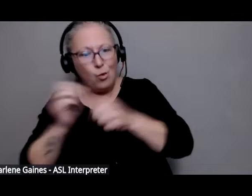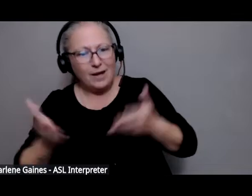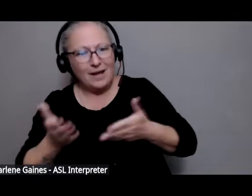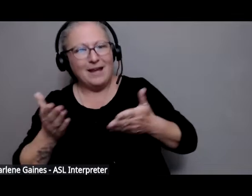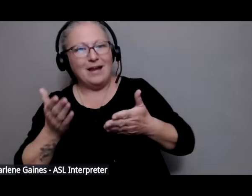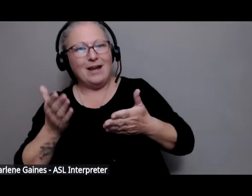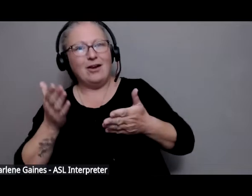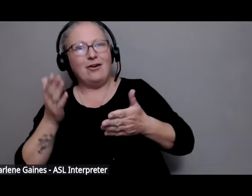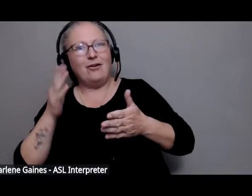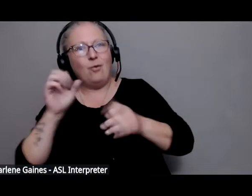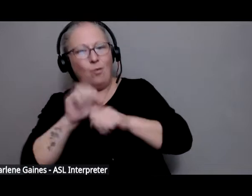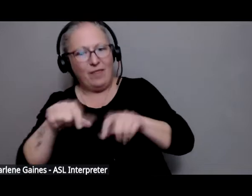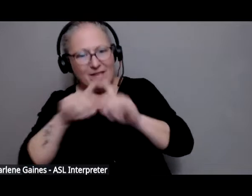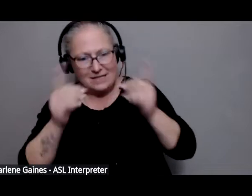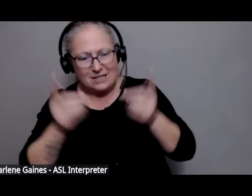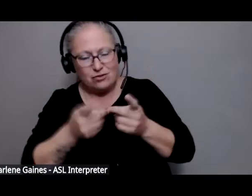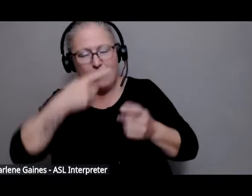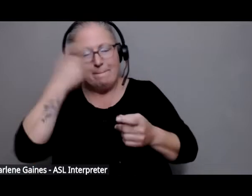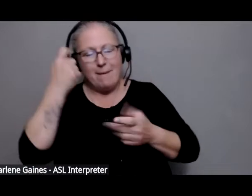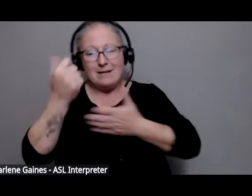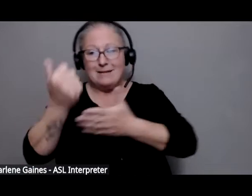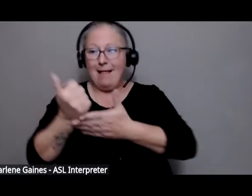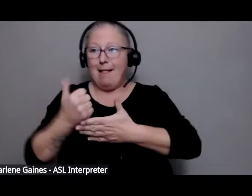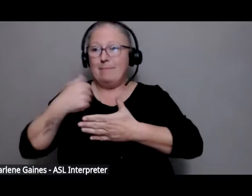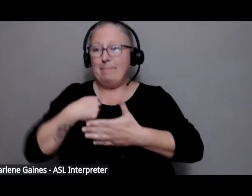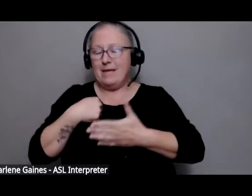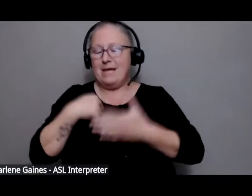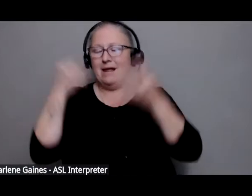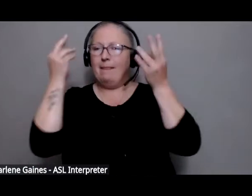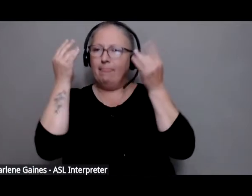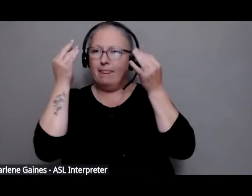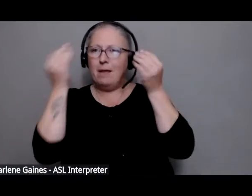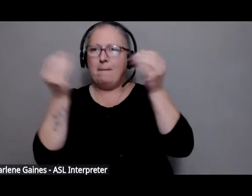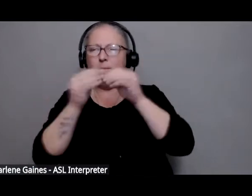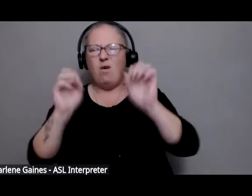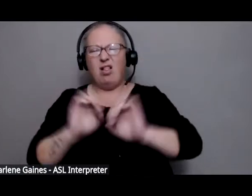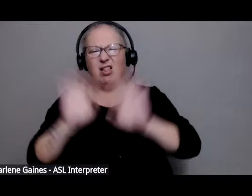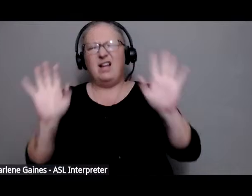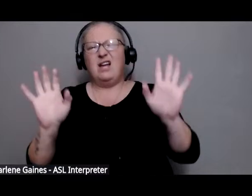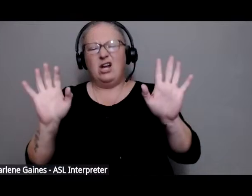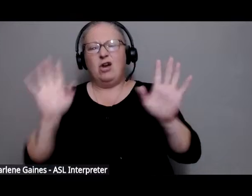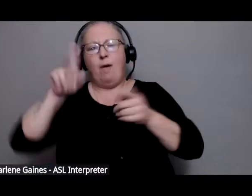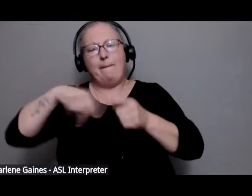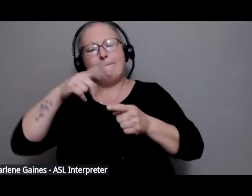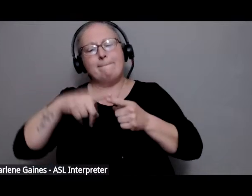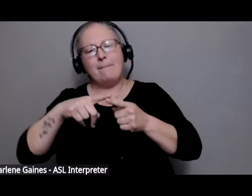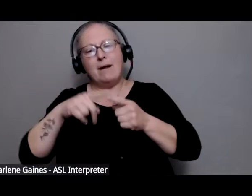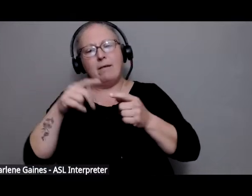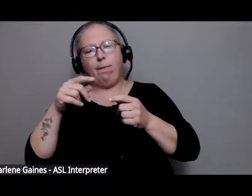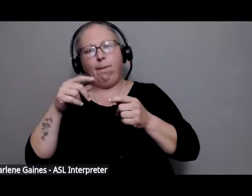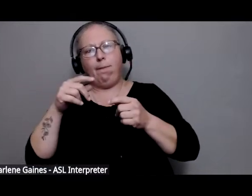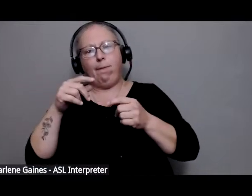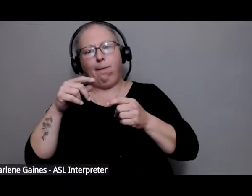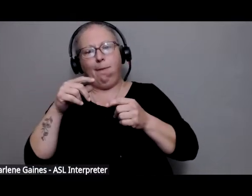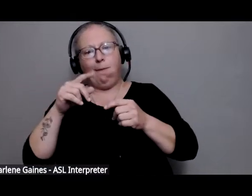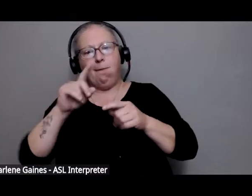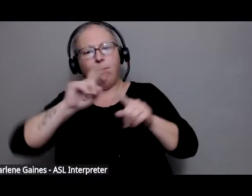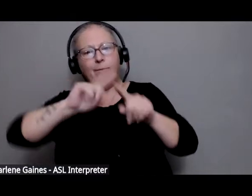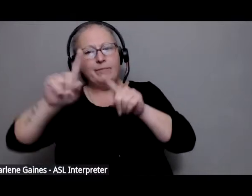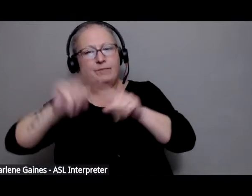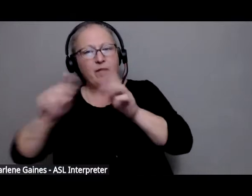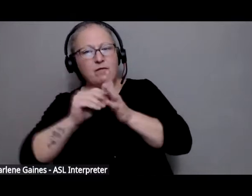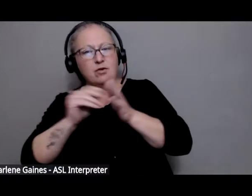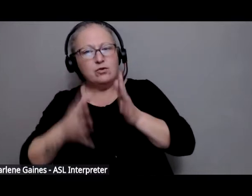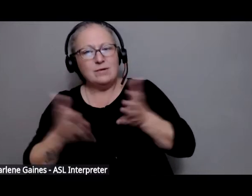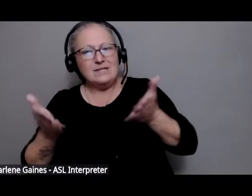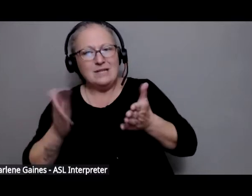in the district, because it helps me to think more clearly about all of the different students we have here and